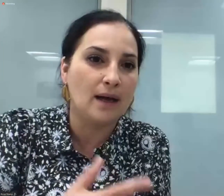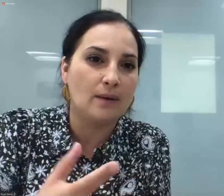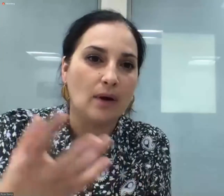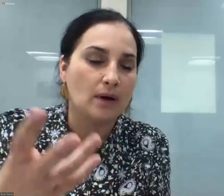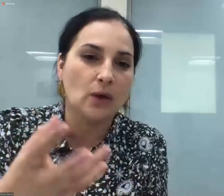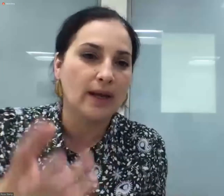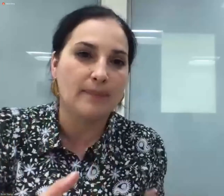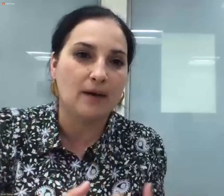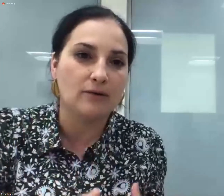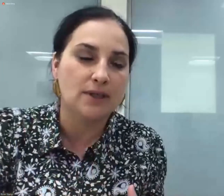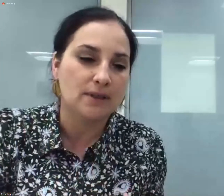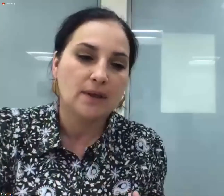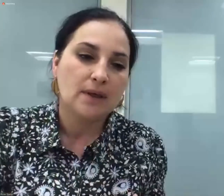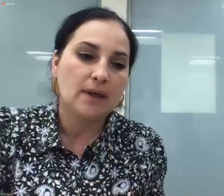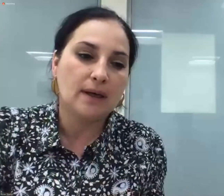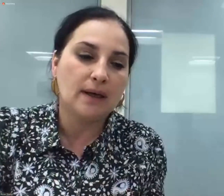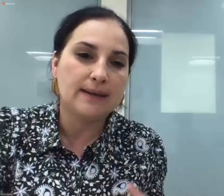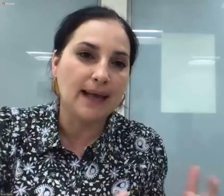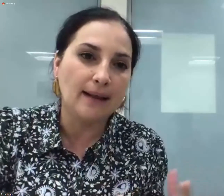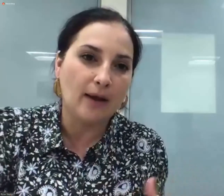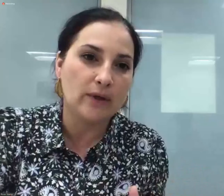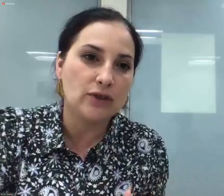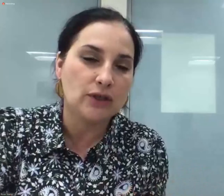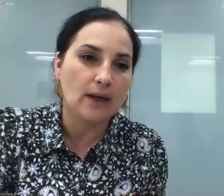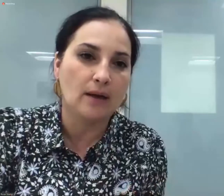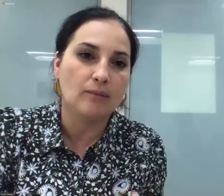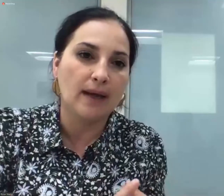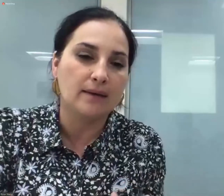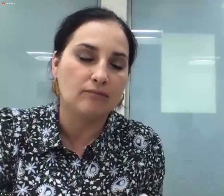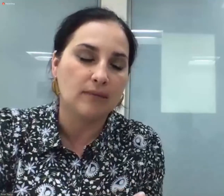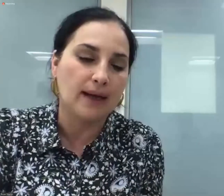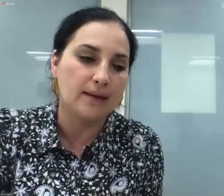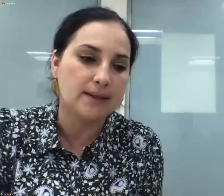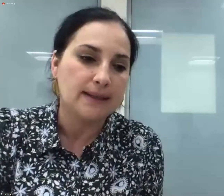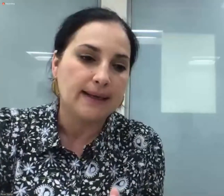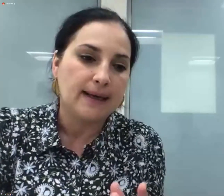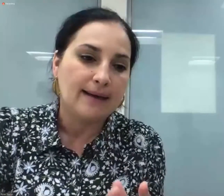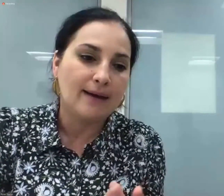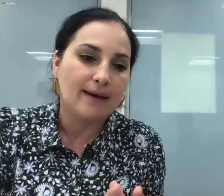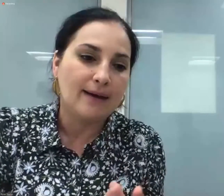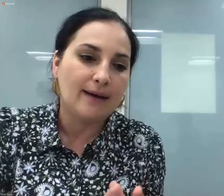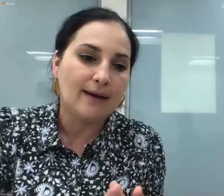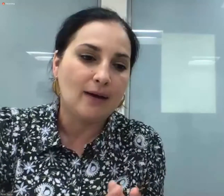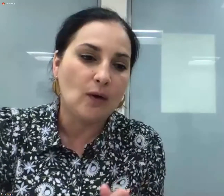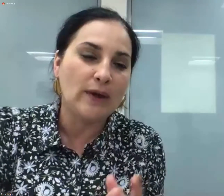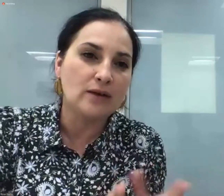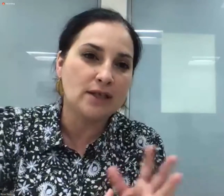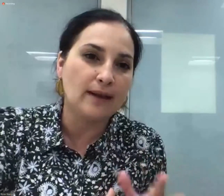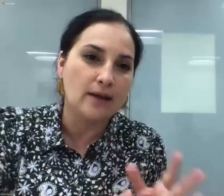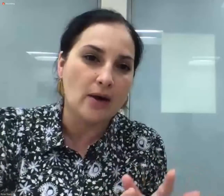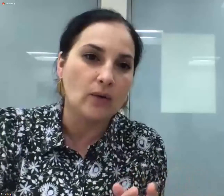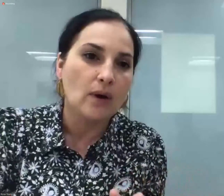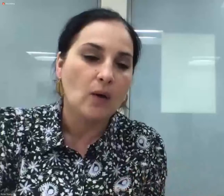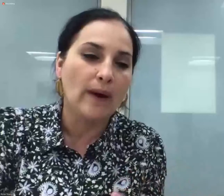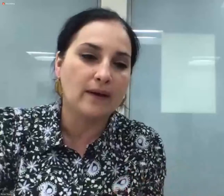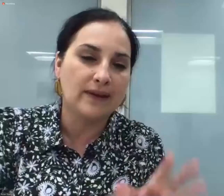we are talking about sign language, and we don't really